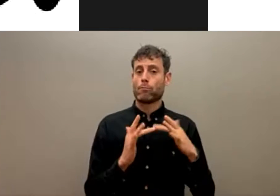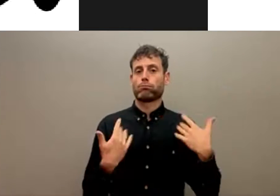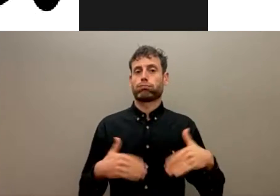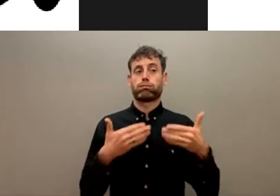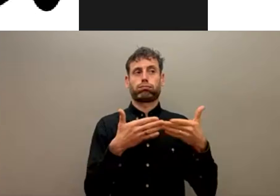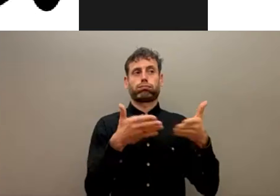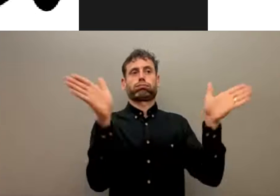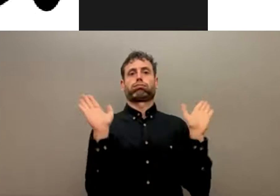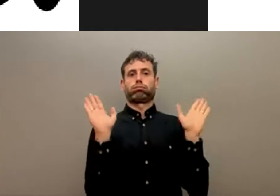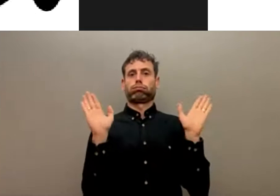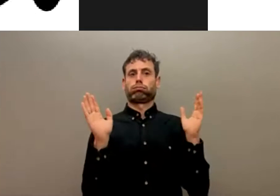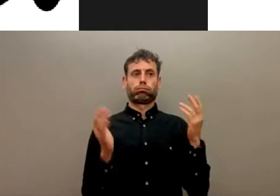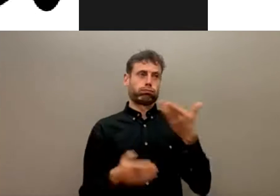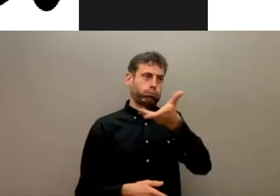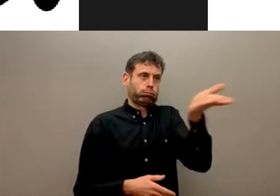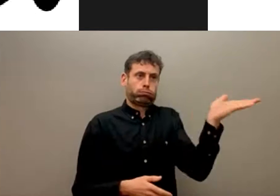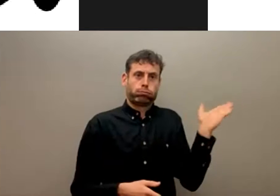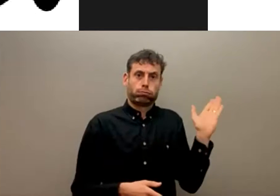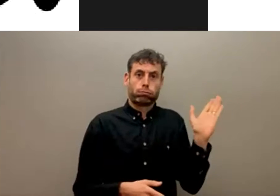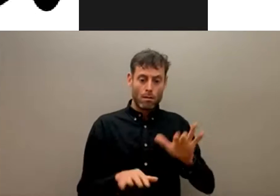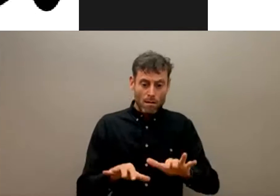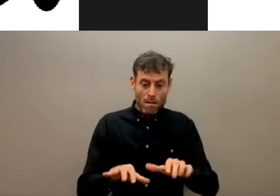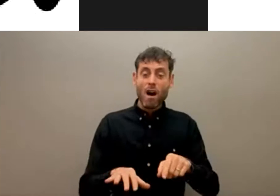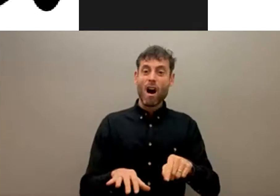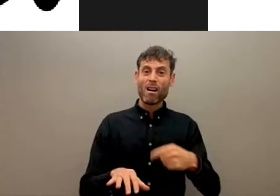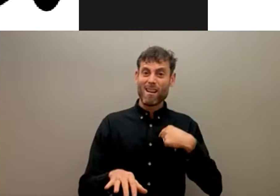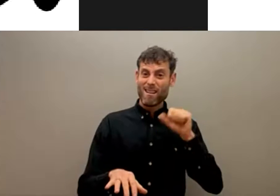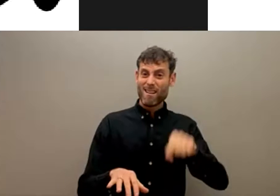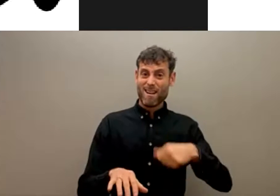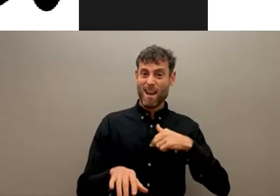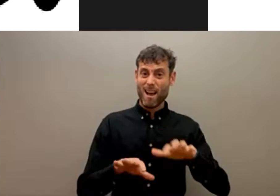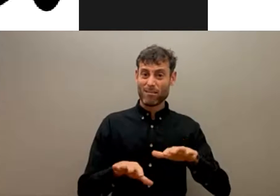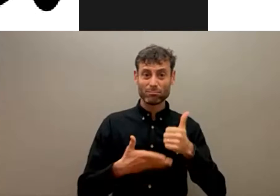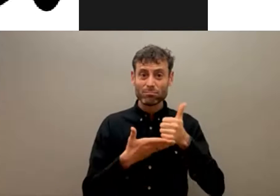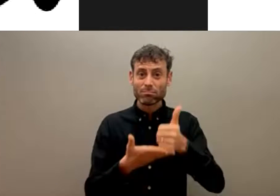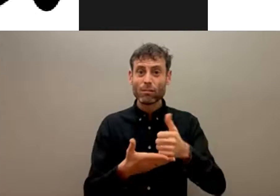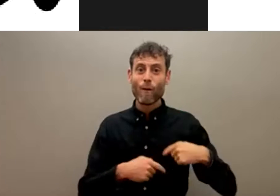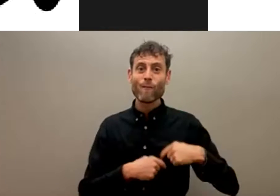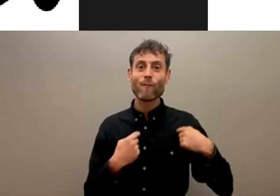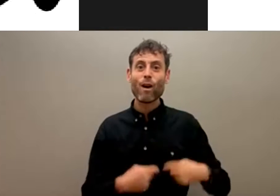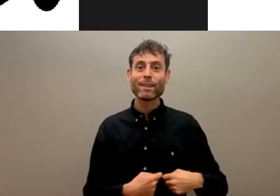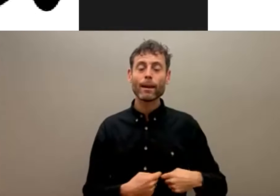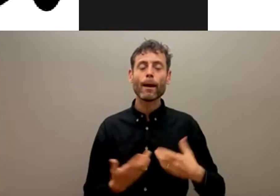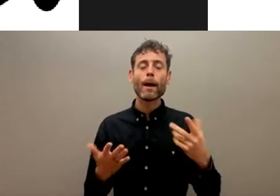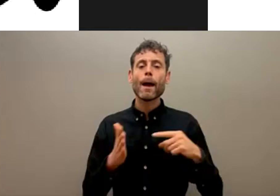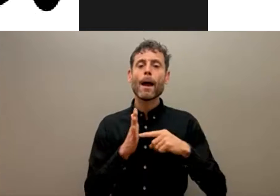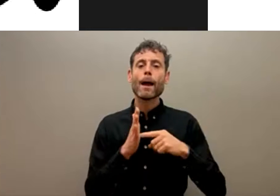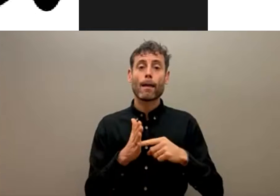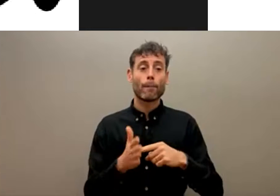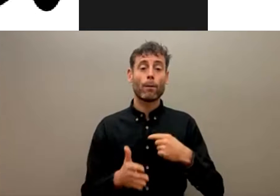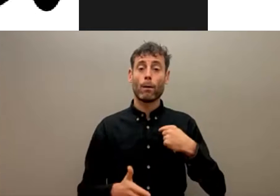for people who might not be able to volunteer in person. For example, they're working full time,